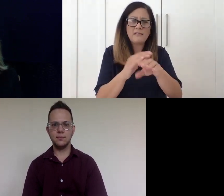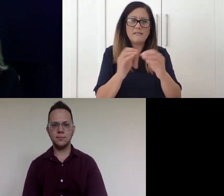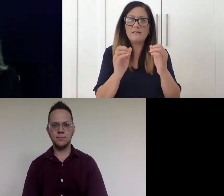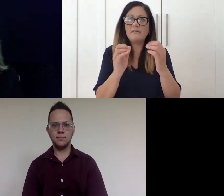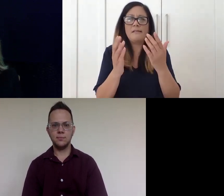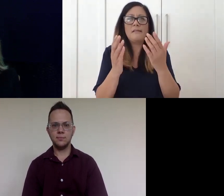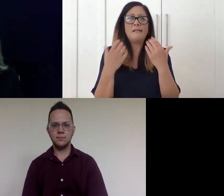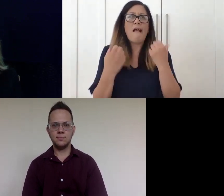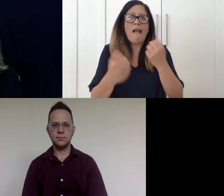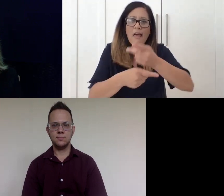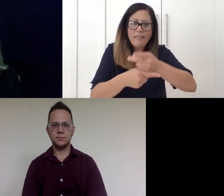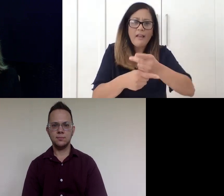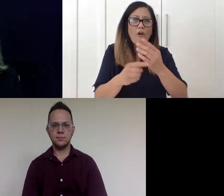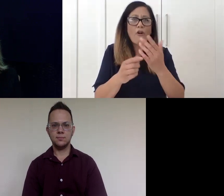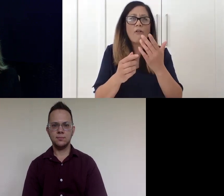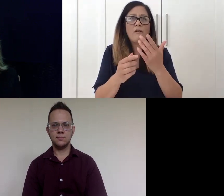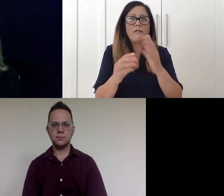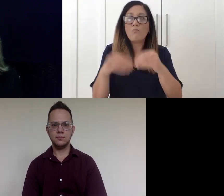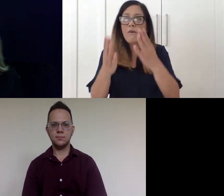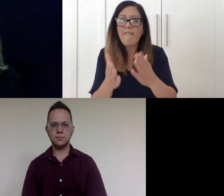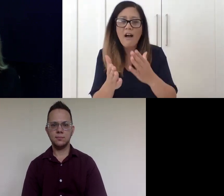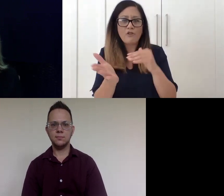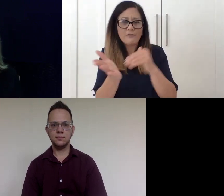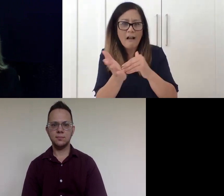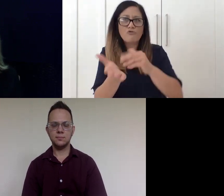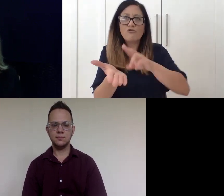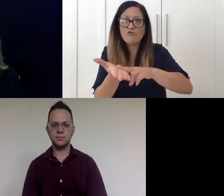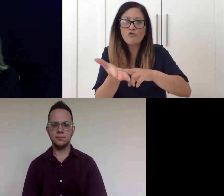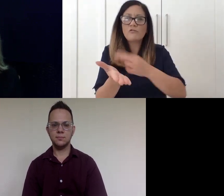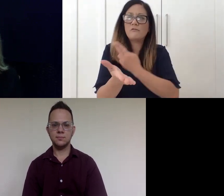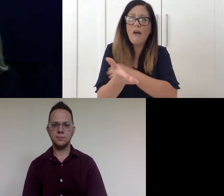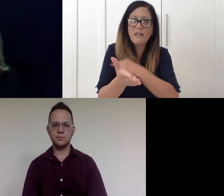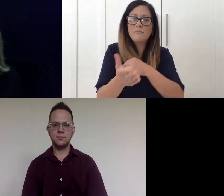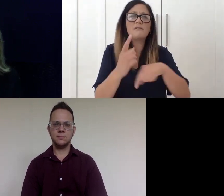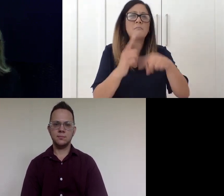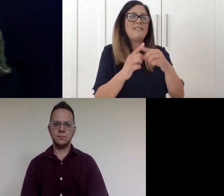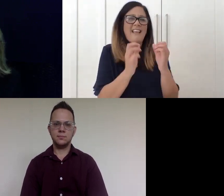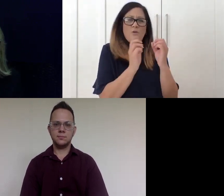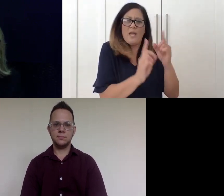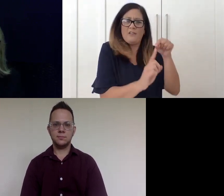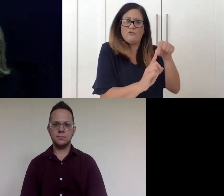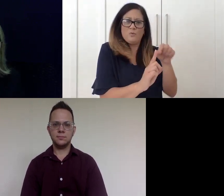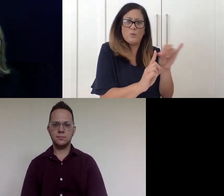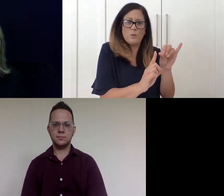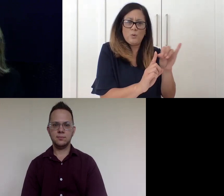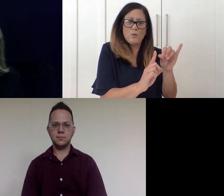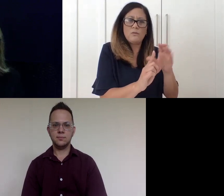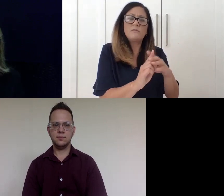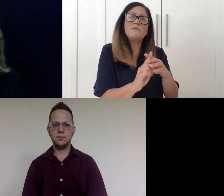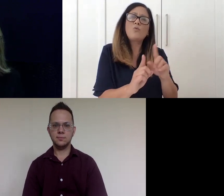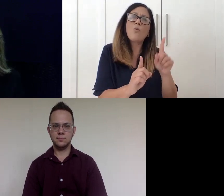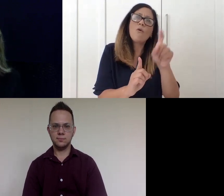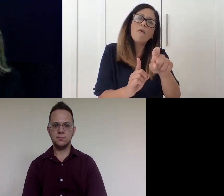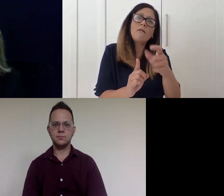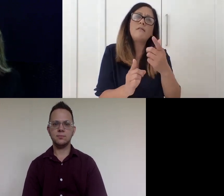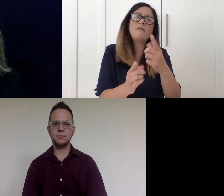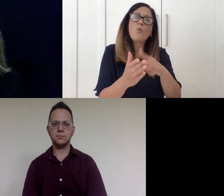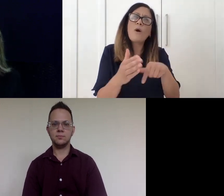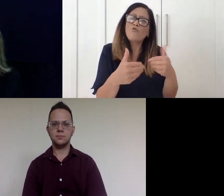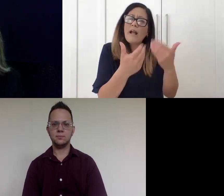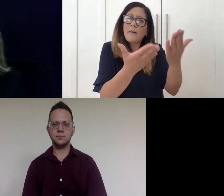hard of hearing community members to get access to healthcare providers, doctors, nurses,